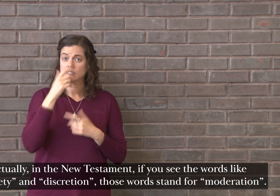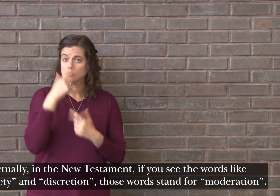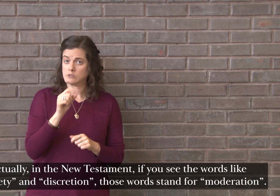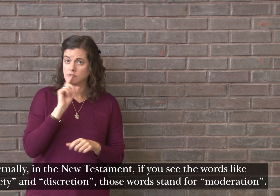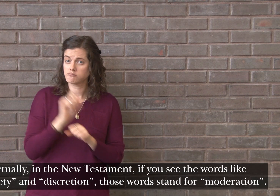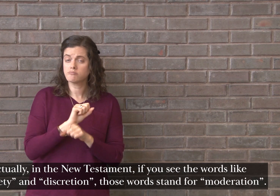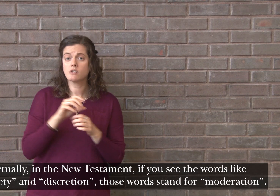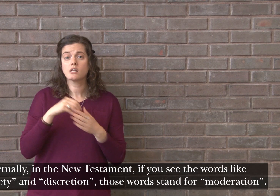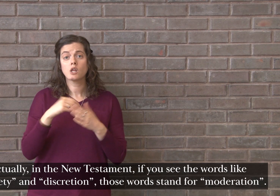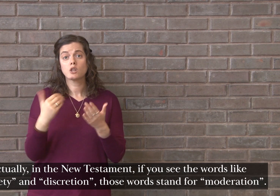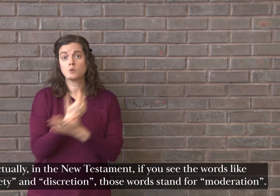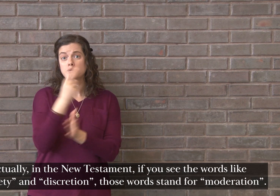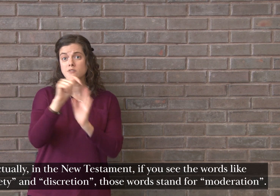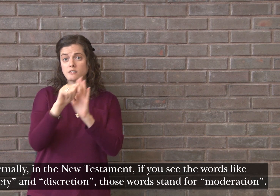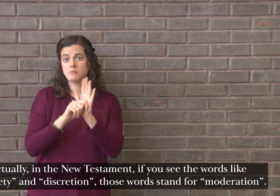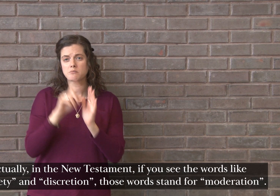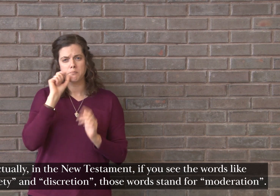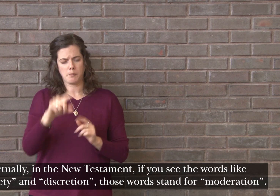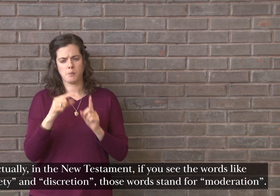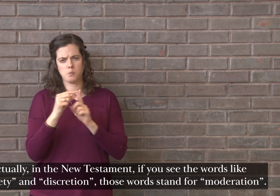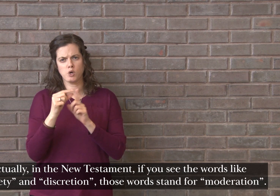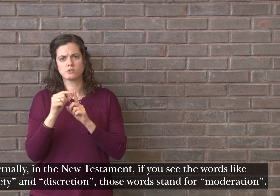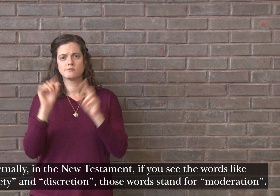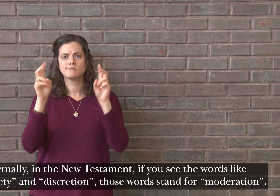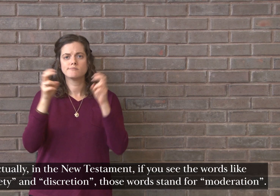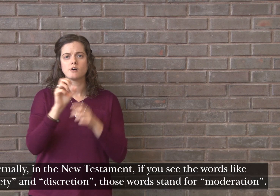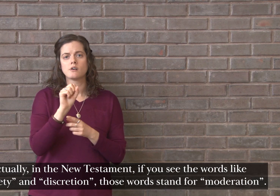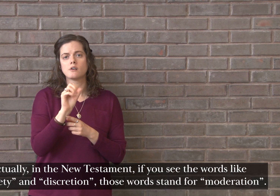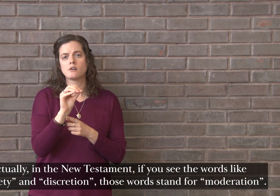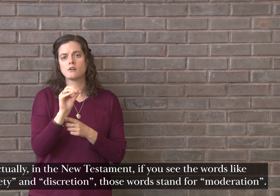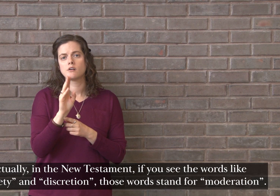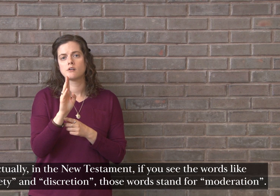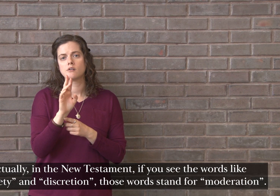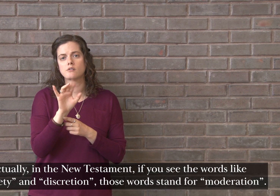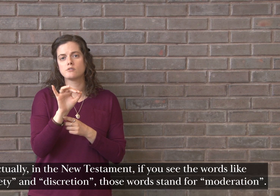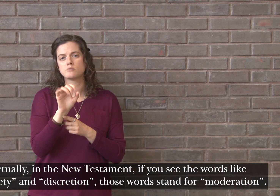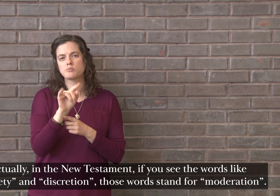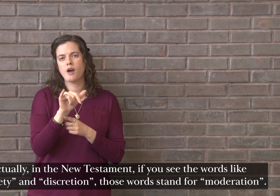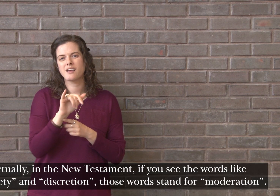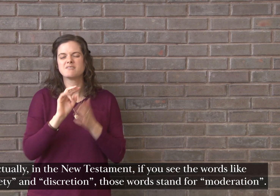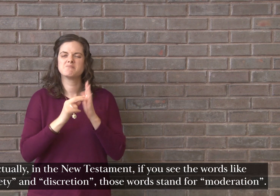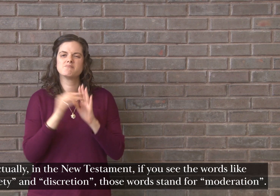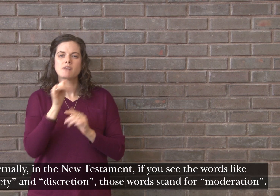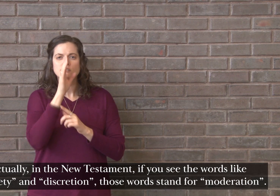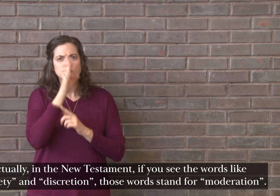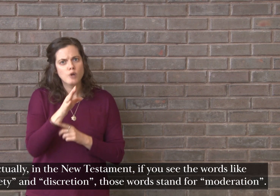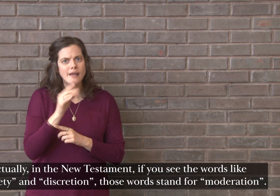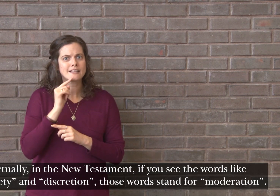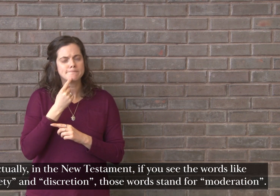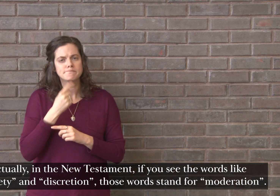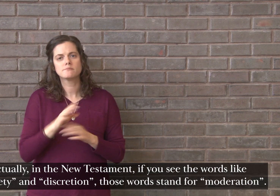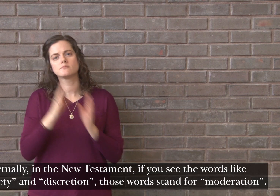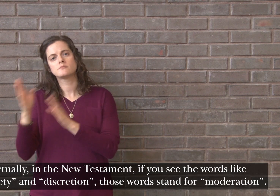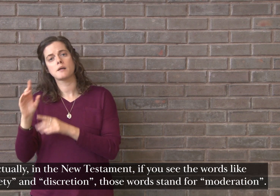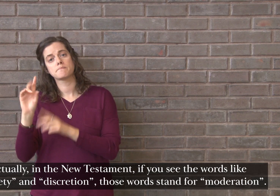Actually, in the New Testament, if you see the words like sobriety and